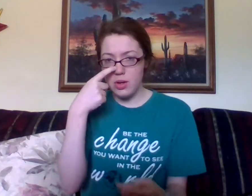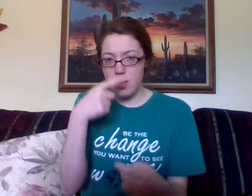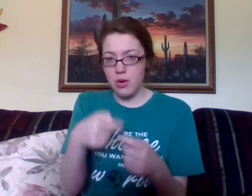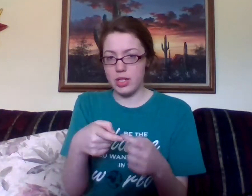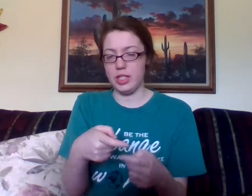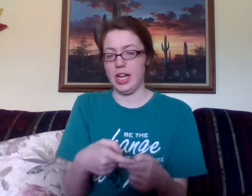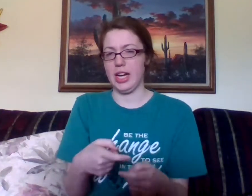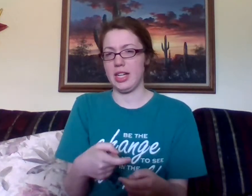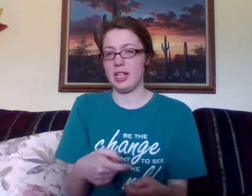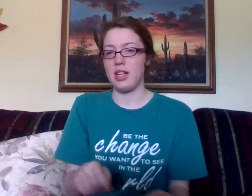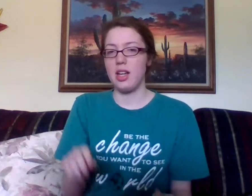noticing